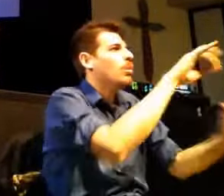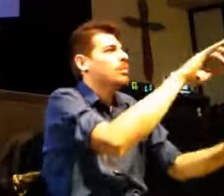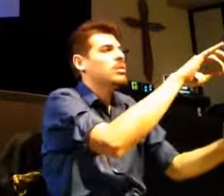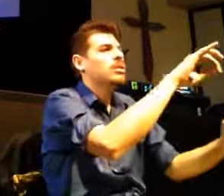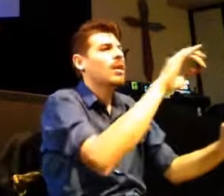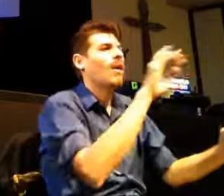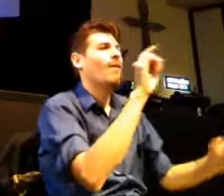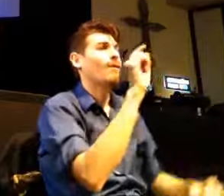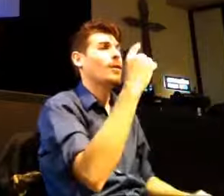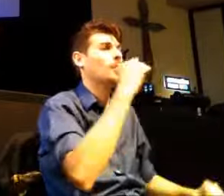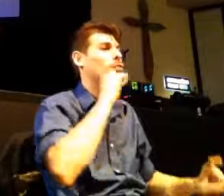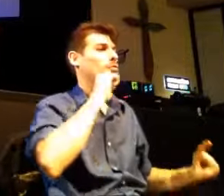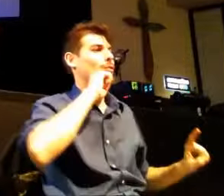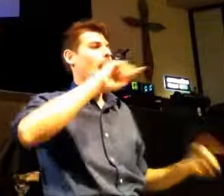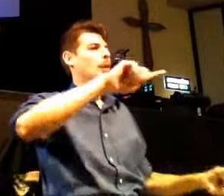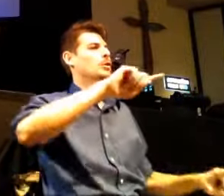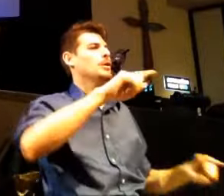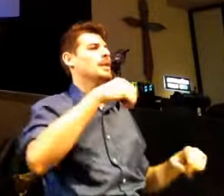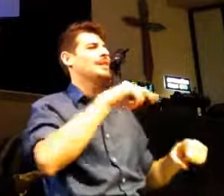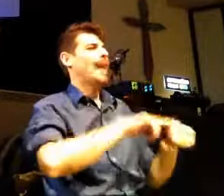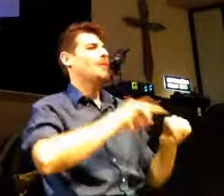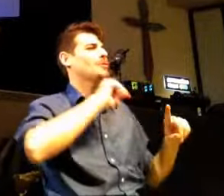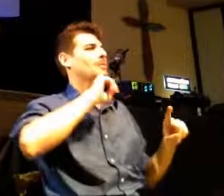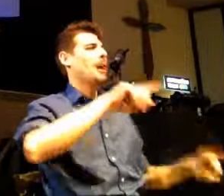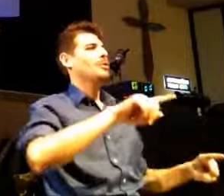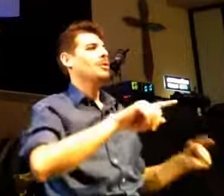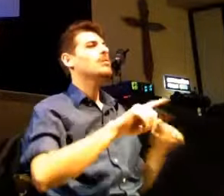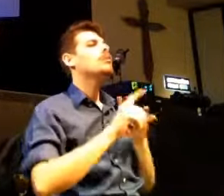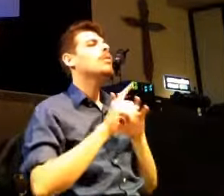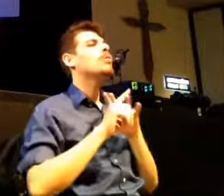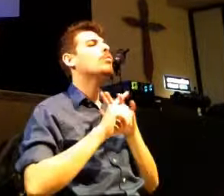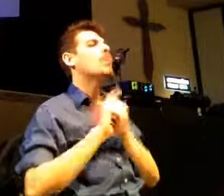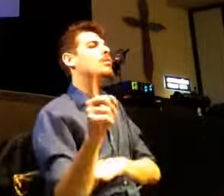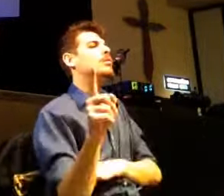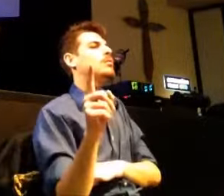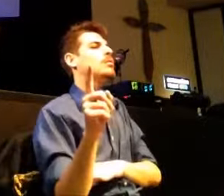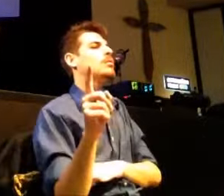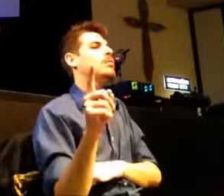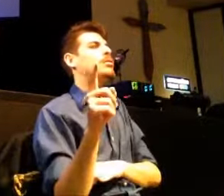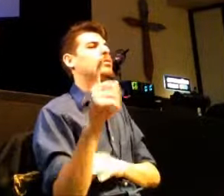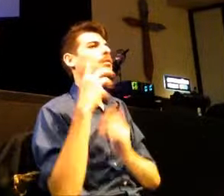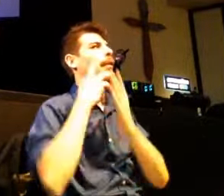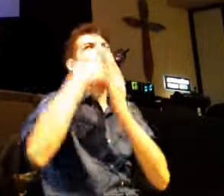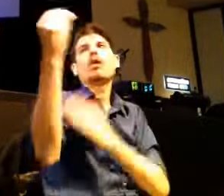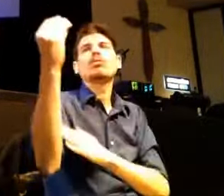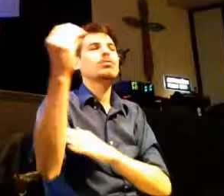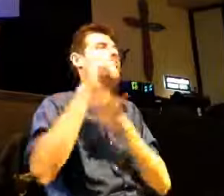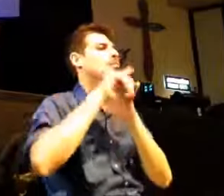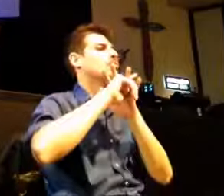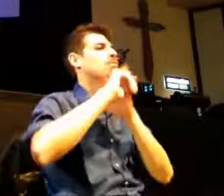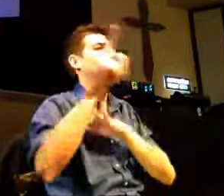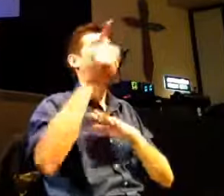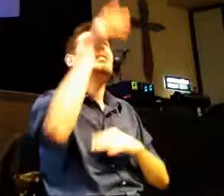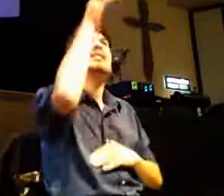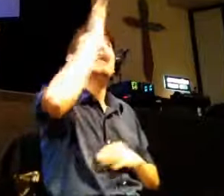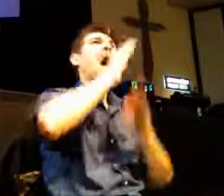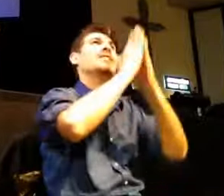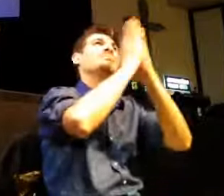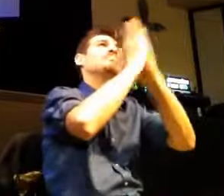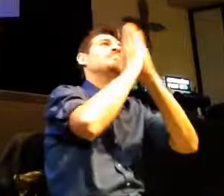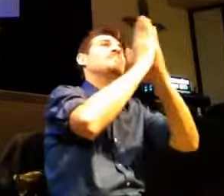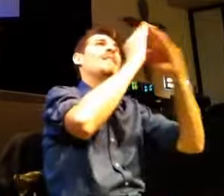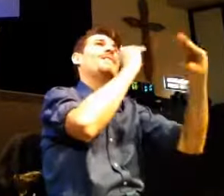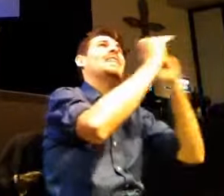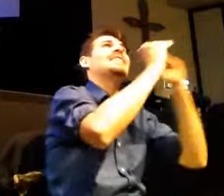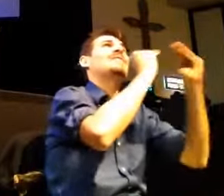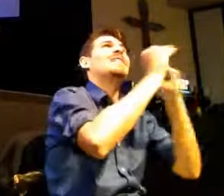right, is that we want to get out of that moment no matter what. Our prayers are always, God, fix it, fix it, fix it, fix it.